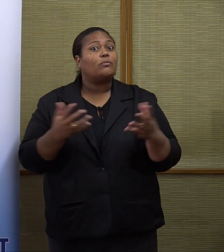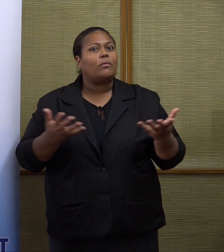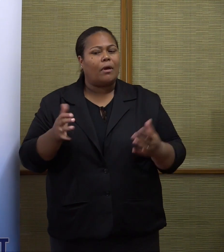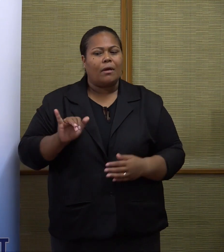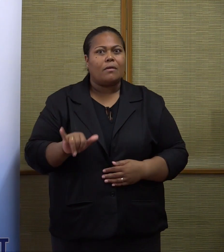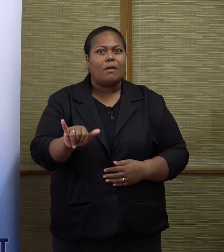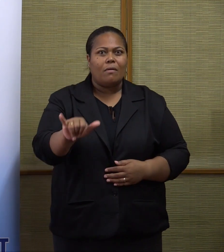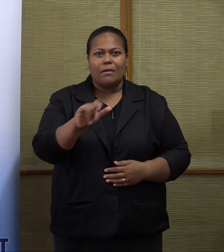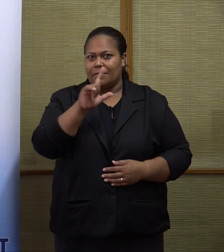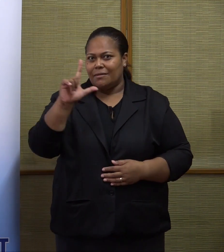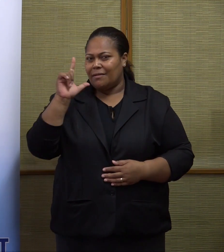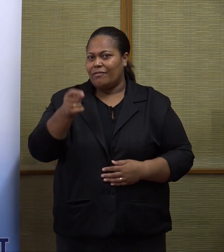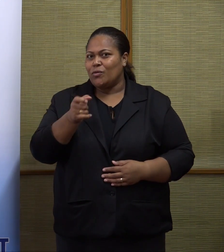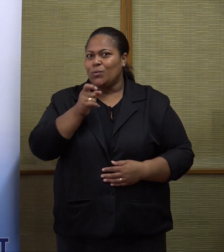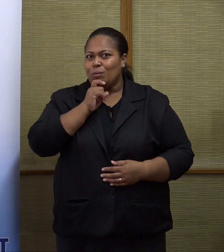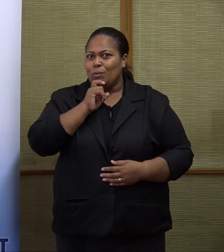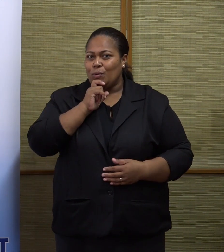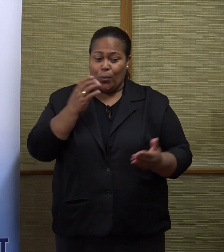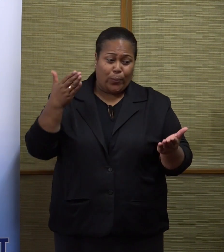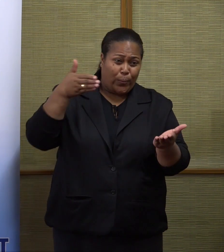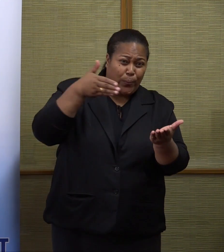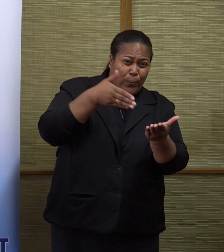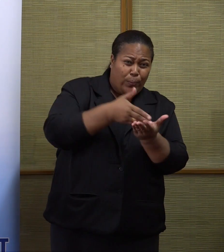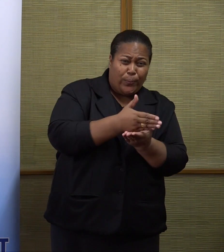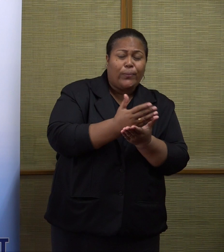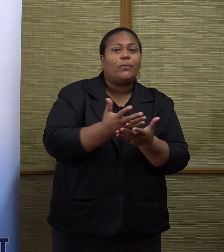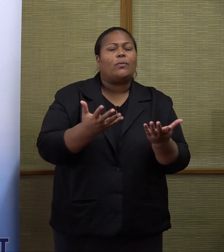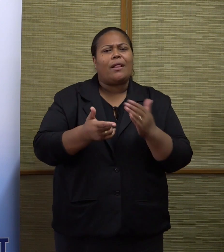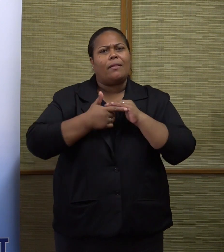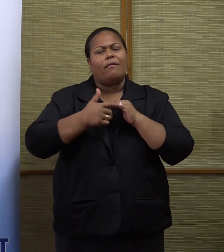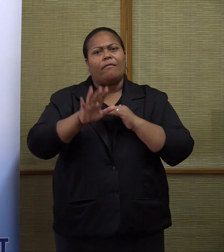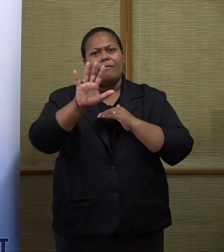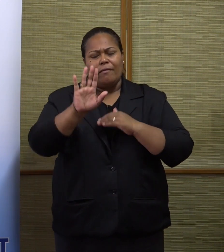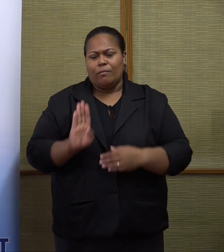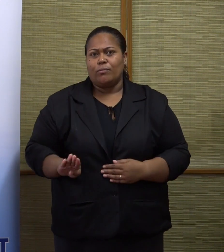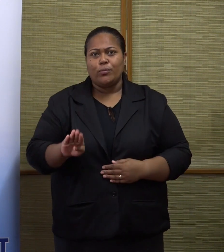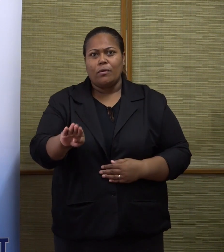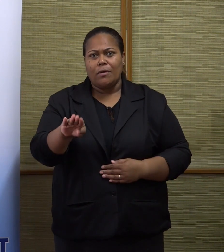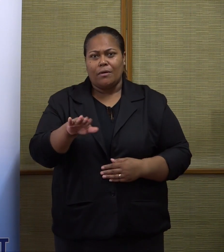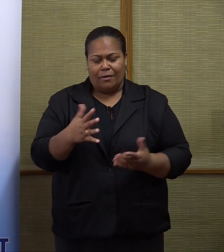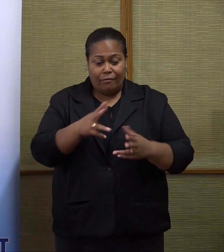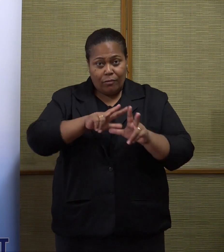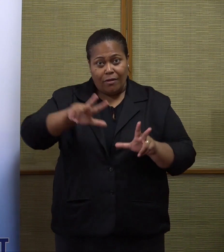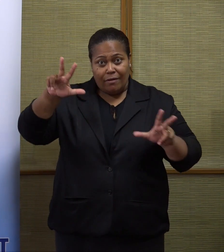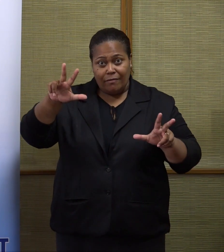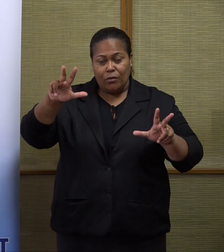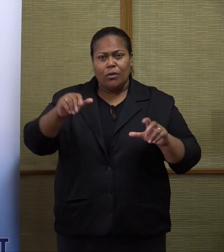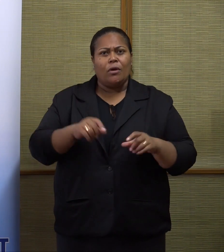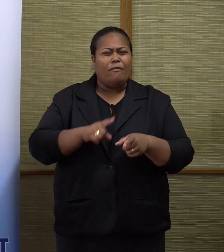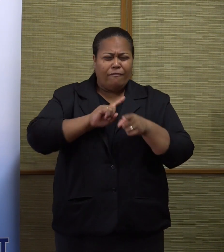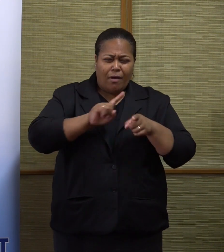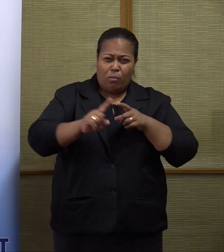The storm made landfall as a Category 5 system last night in the Mbua province of Vanuatu with wind speed up